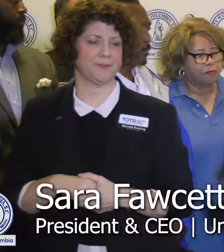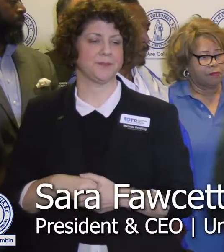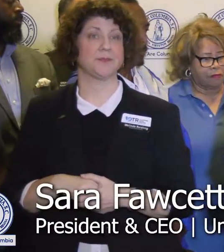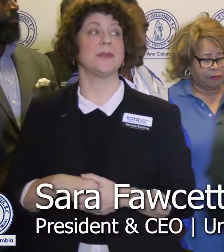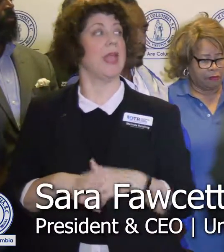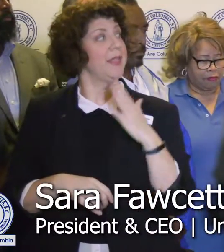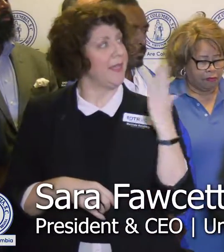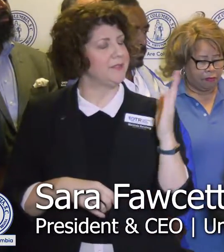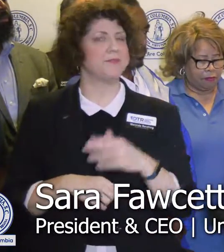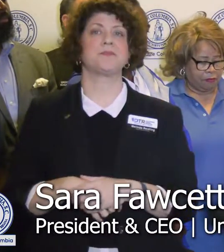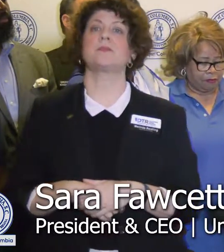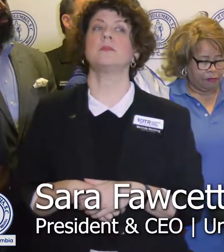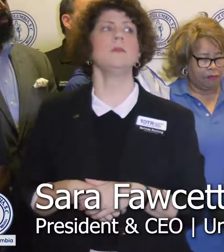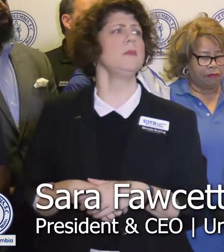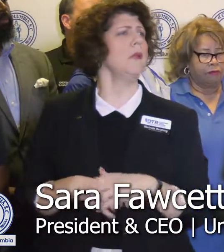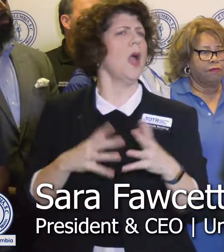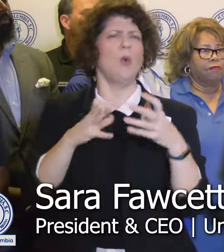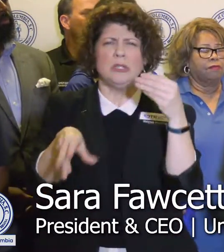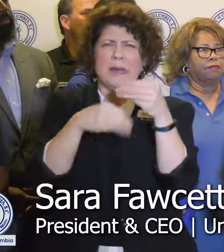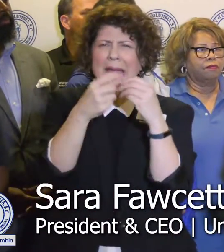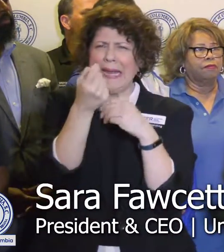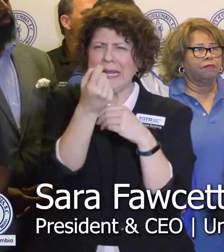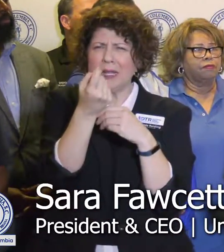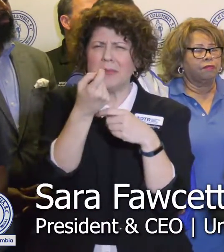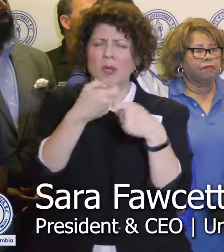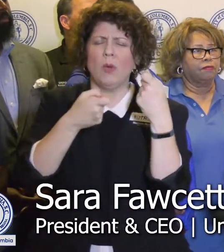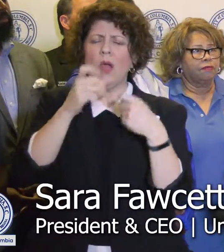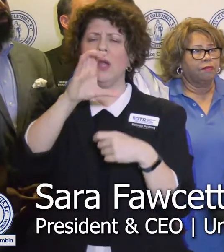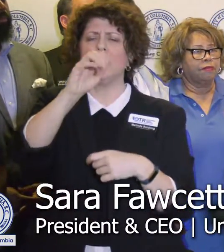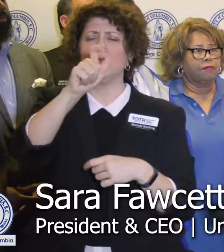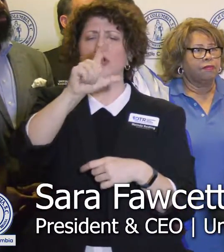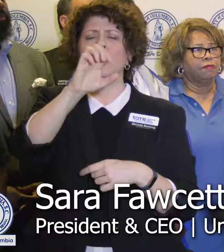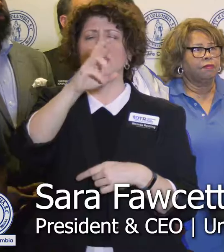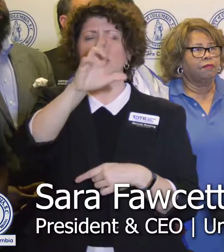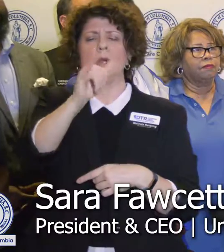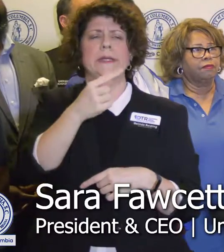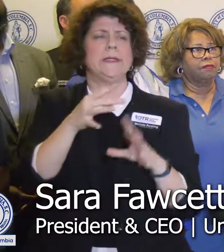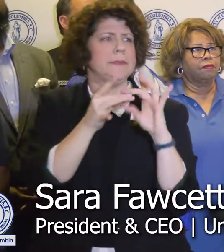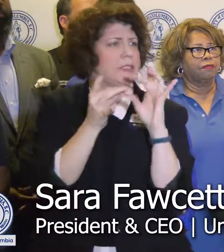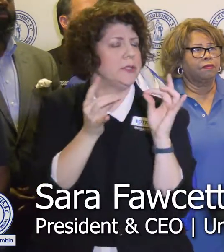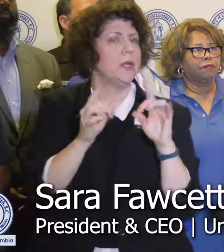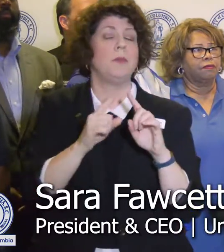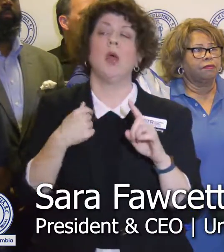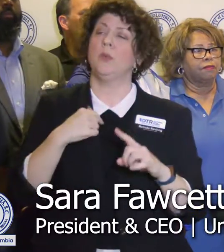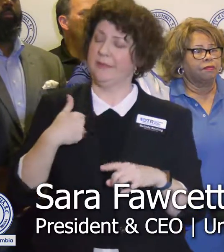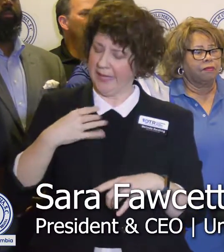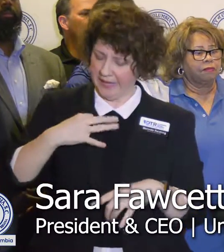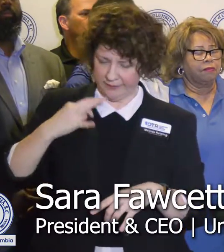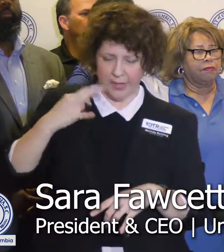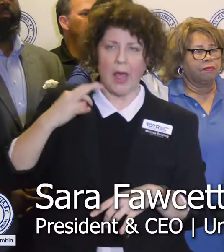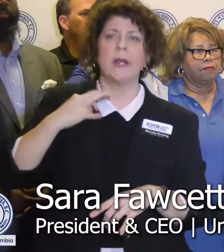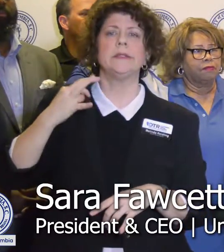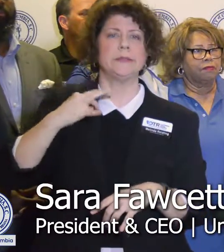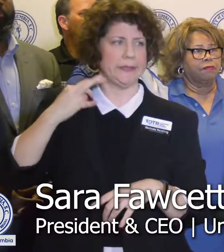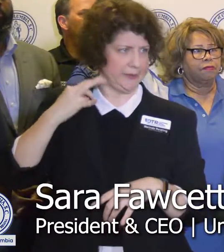Thank you, Mr. Mayor. I just want to add a little bit to what Colonel Curry had to say. We have had volunteers